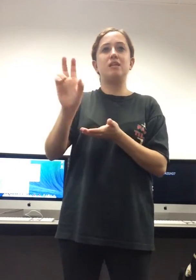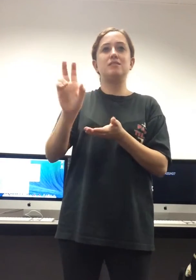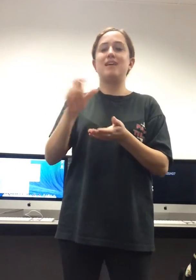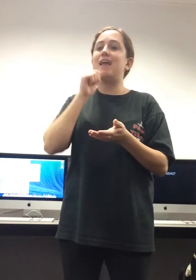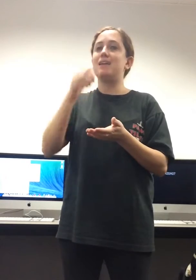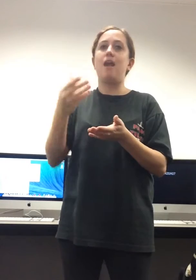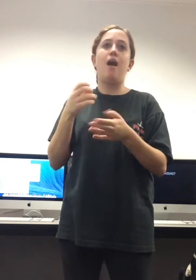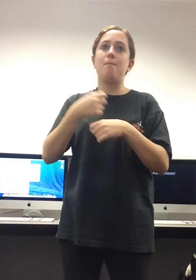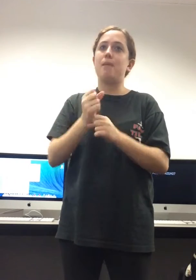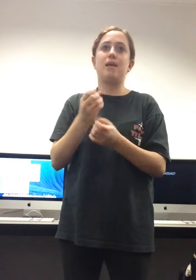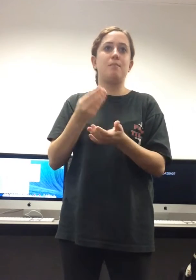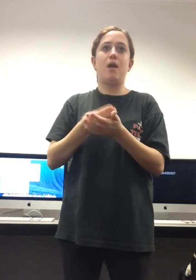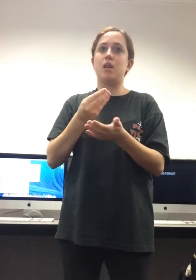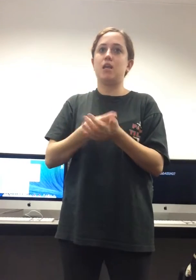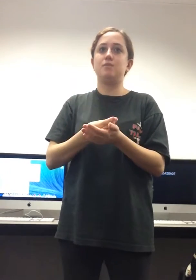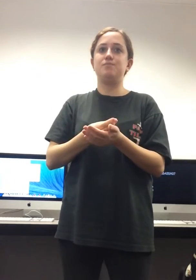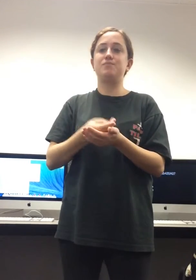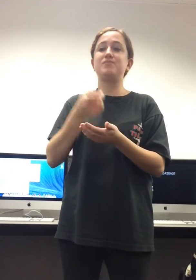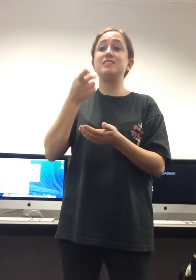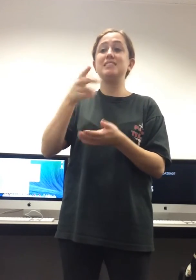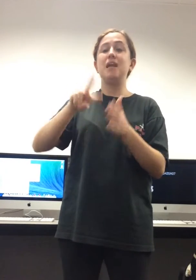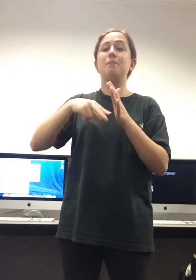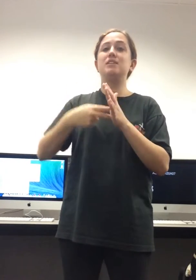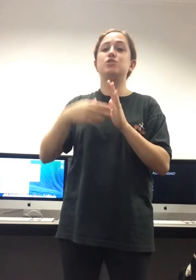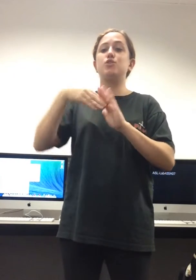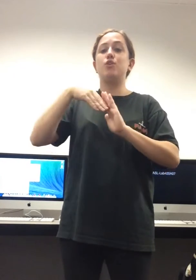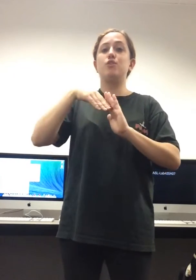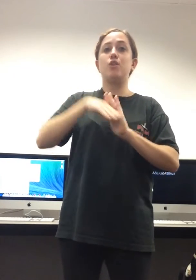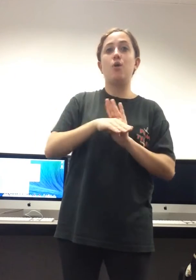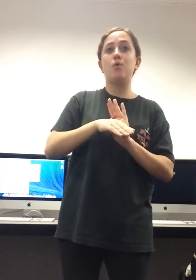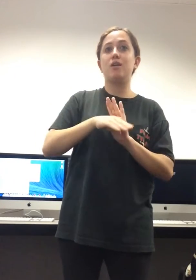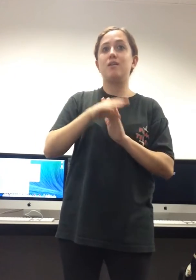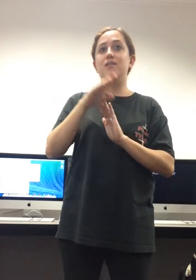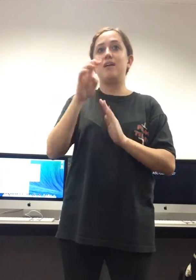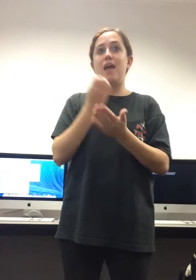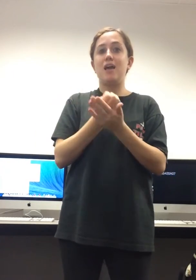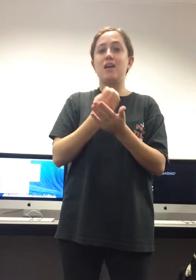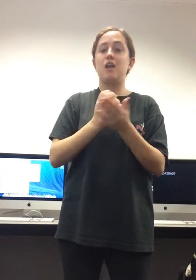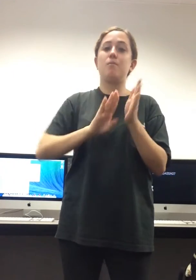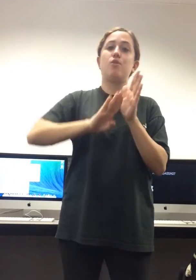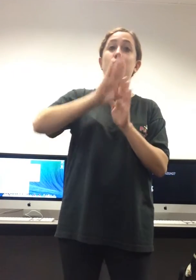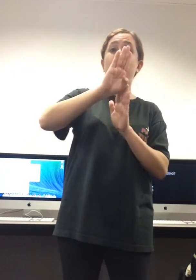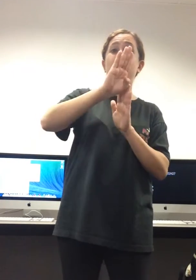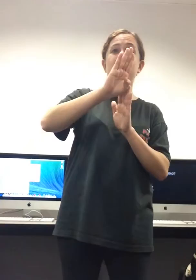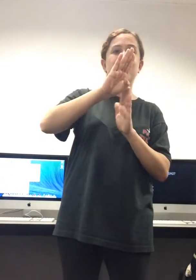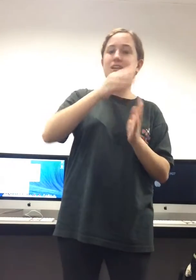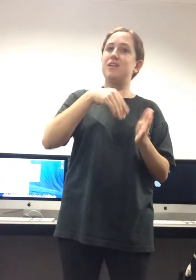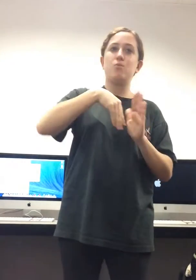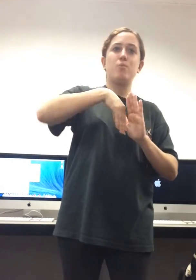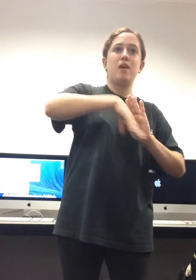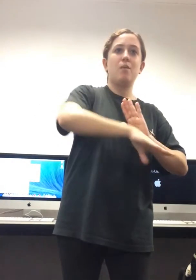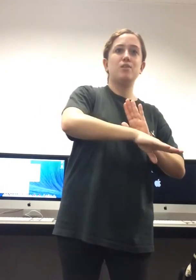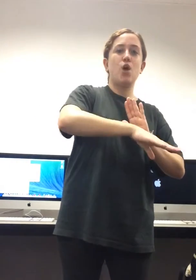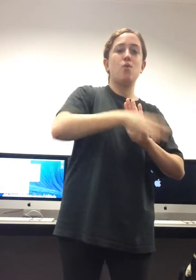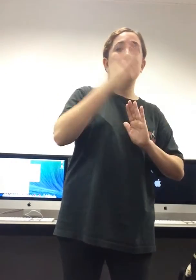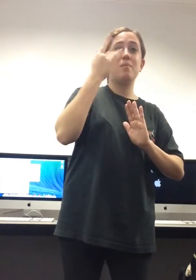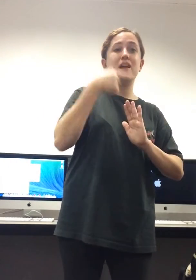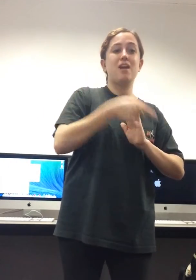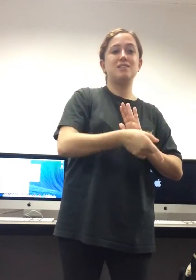leads to lower economic growth, layoffs, possibly, and possibly low wages. What we're going to